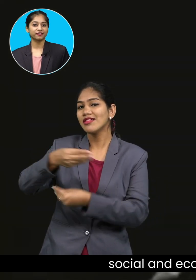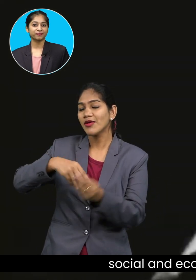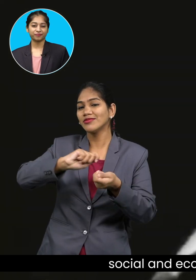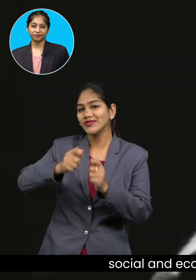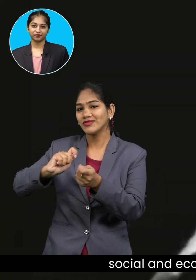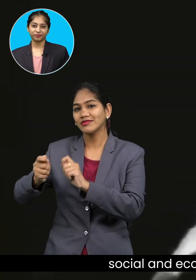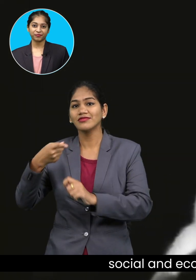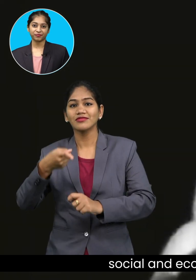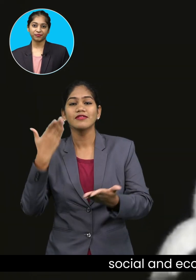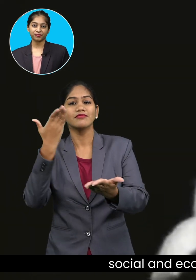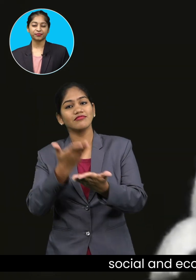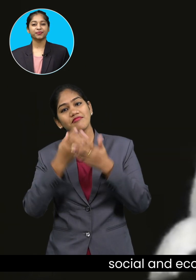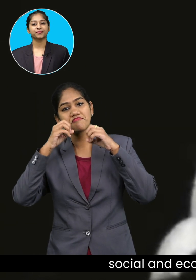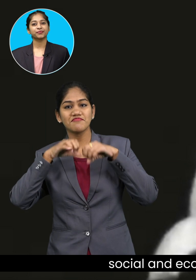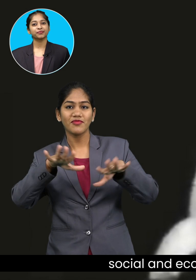transformation,